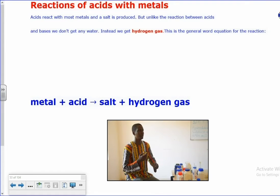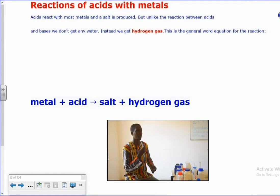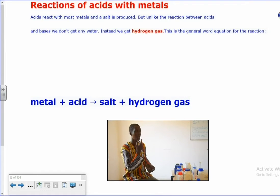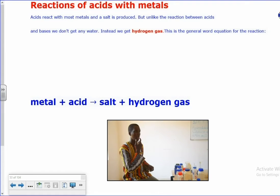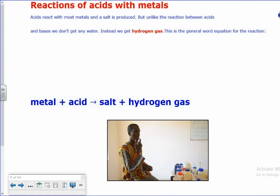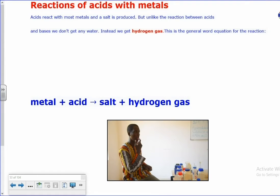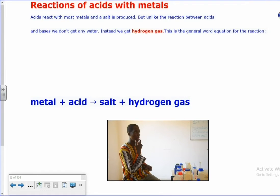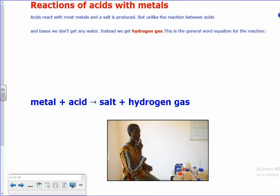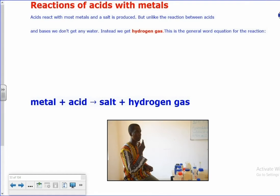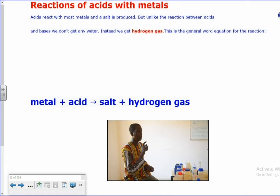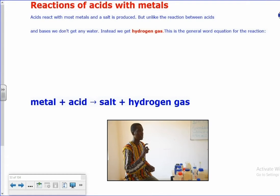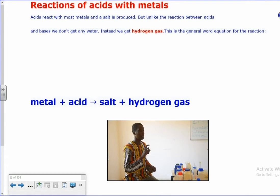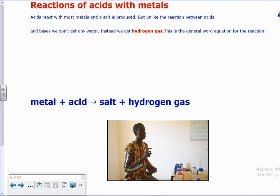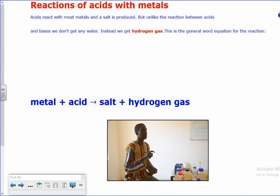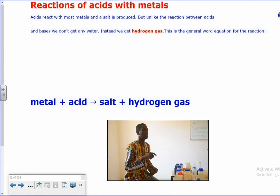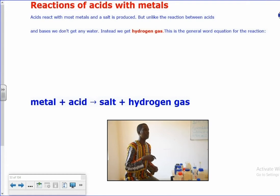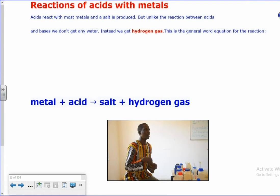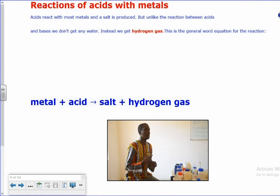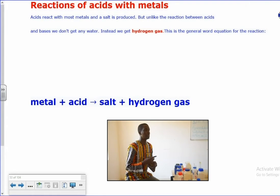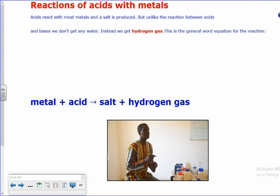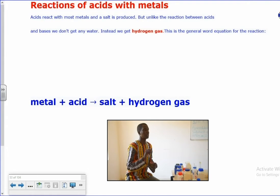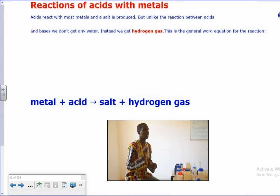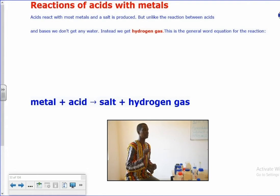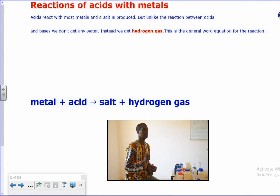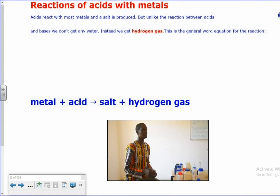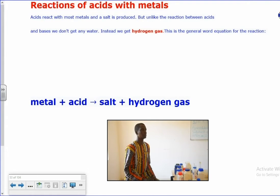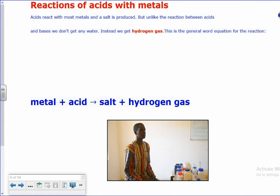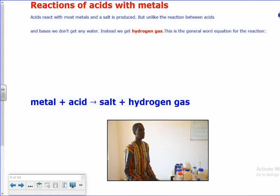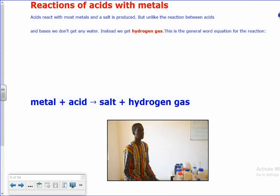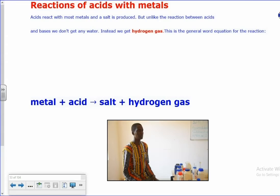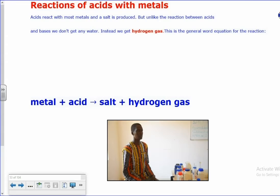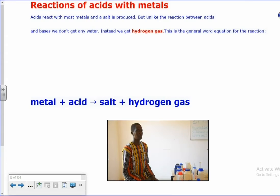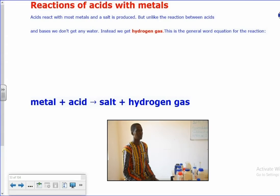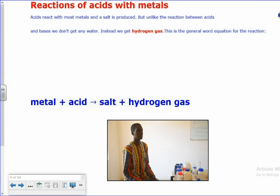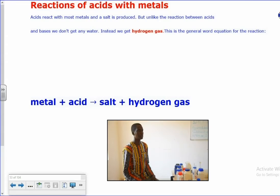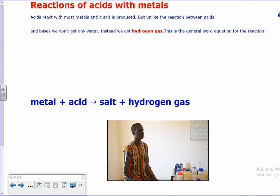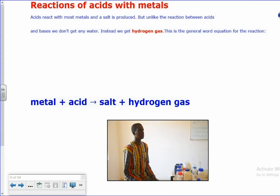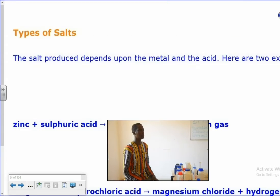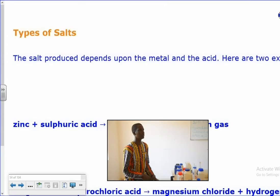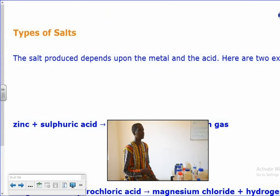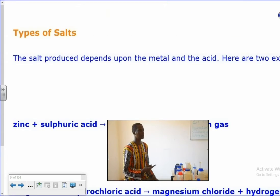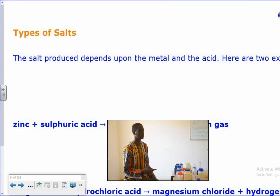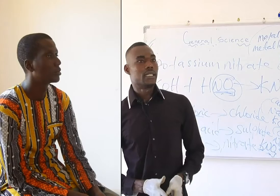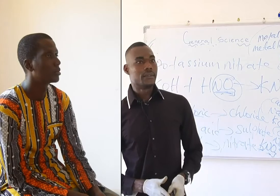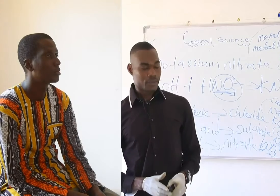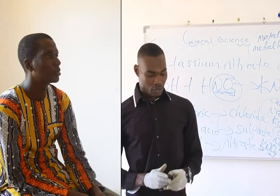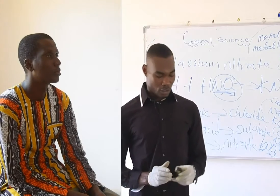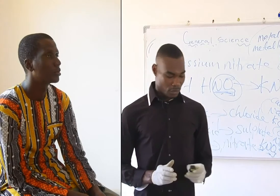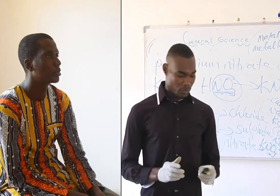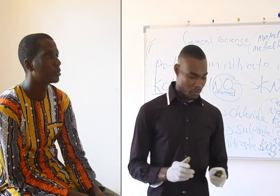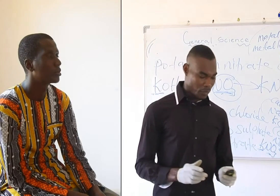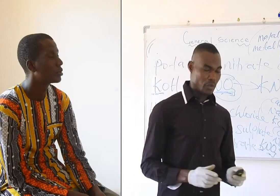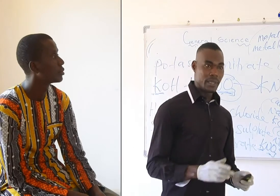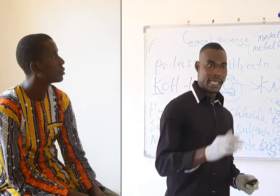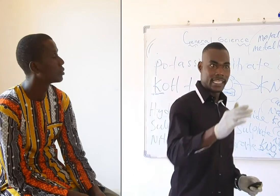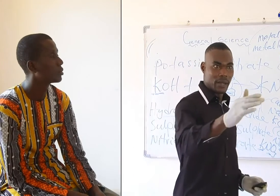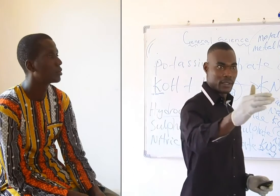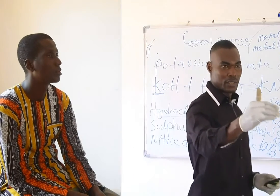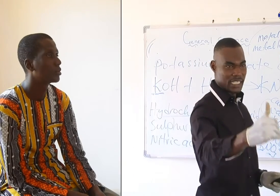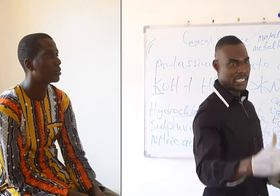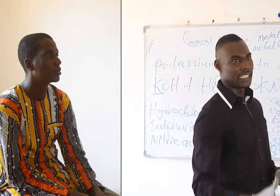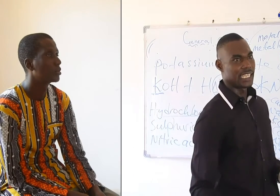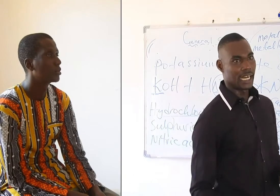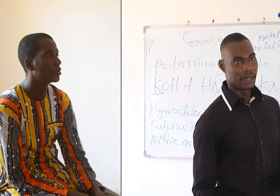please. This general equation is shown below. Metal plus acids give you salt and hydrogen gas. So we may end